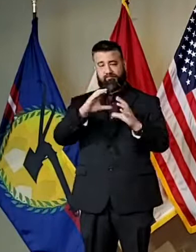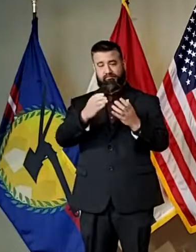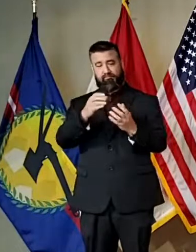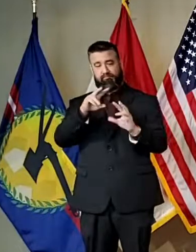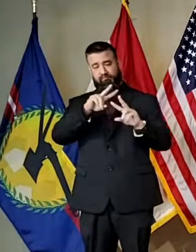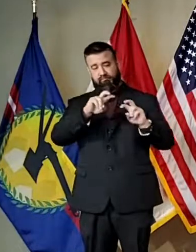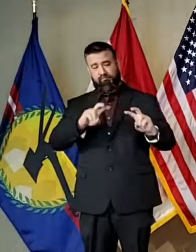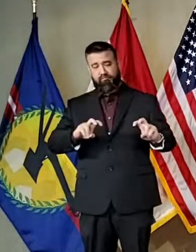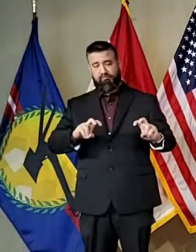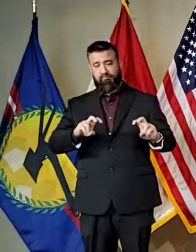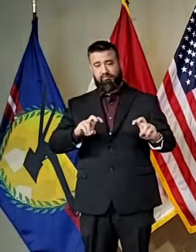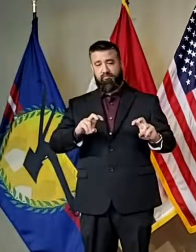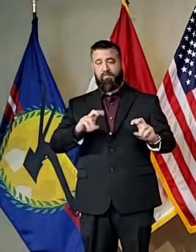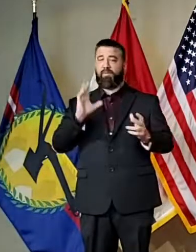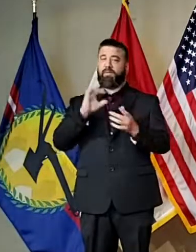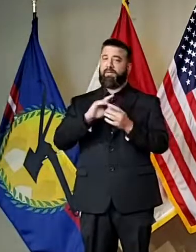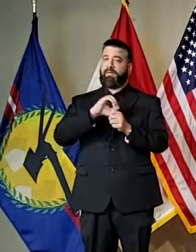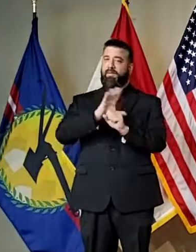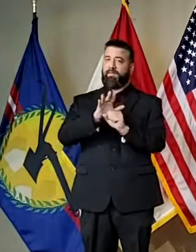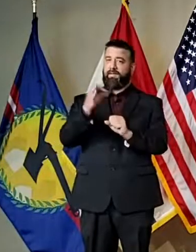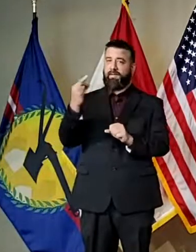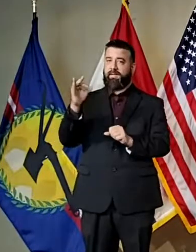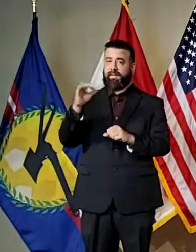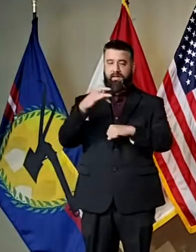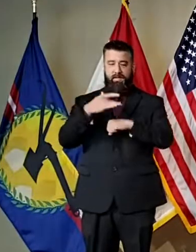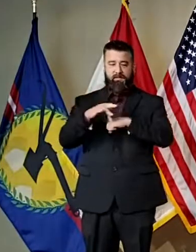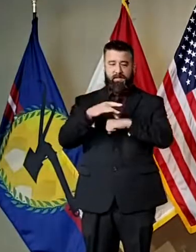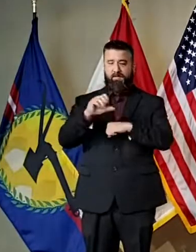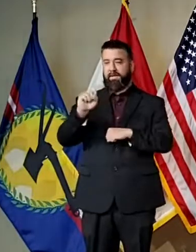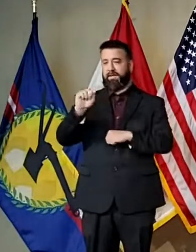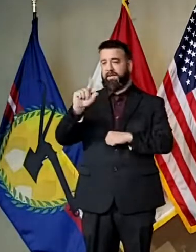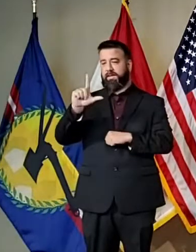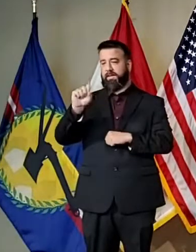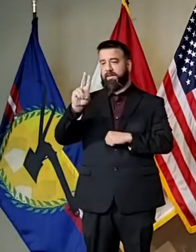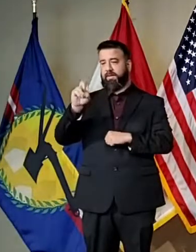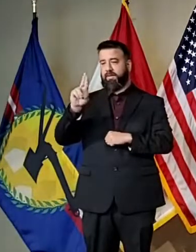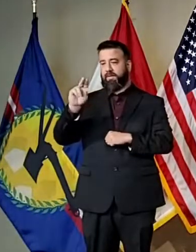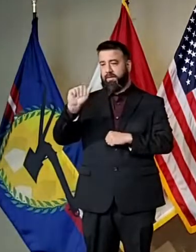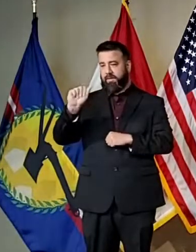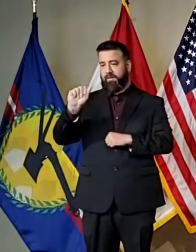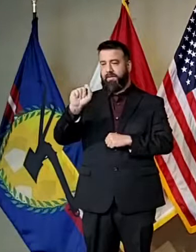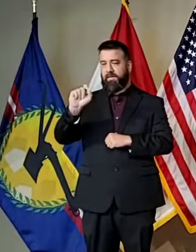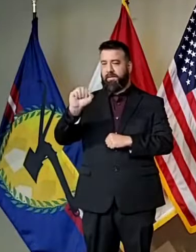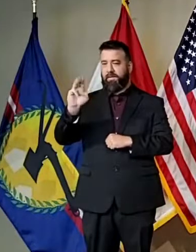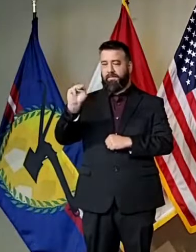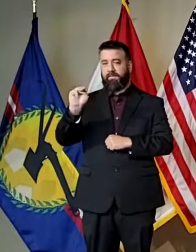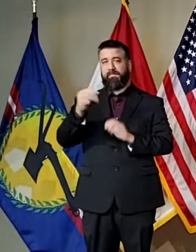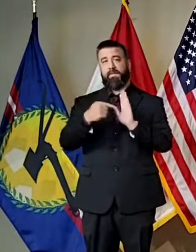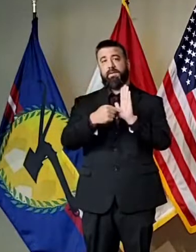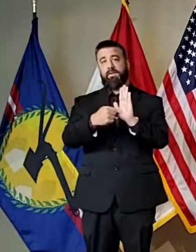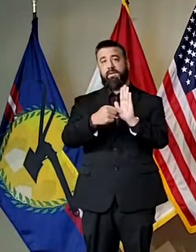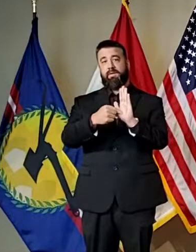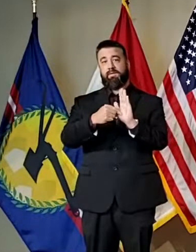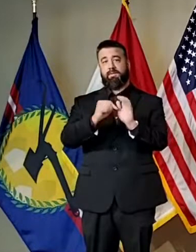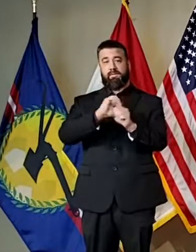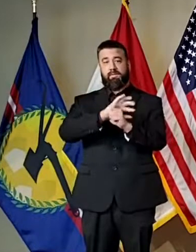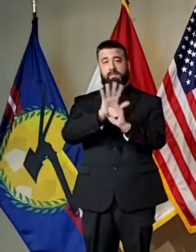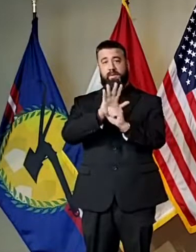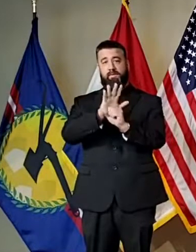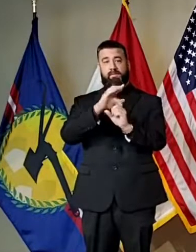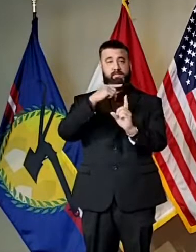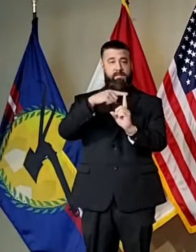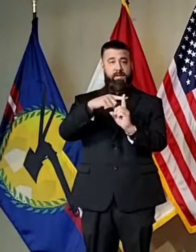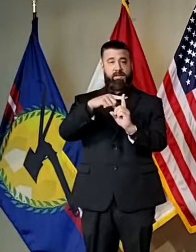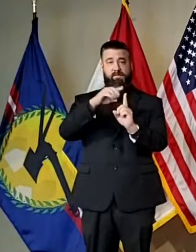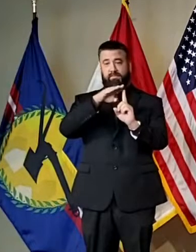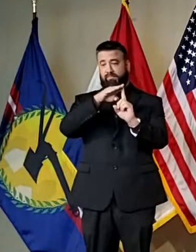COVID-19 infections, which is available on our website at stlcorona.com, shows that the COVID-19 rates among children